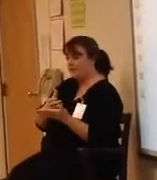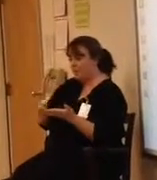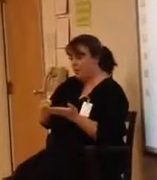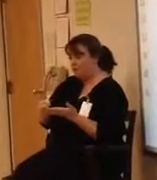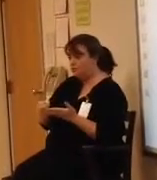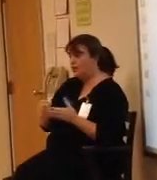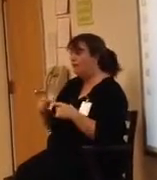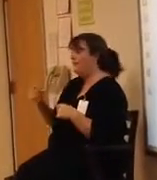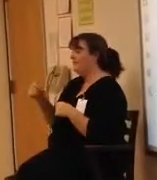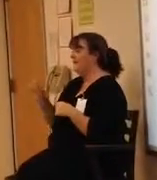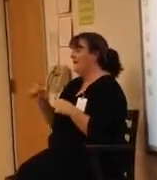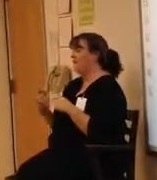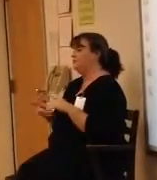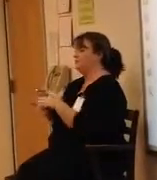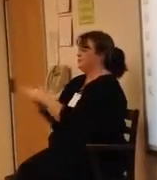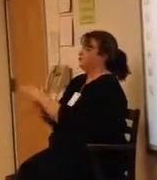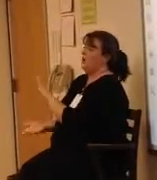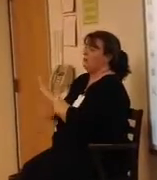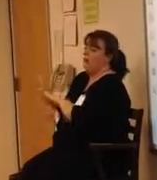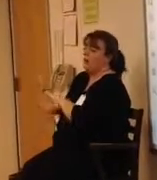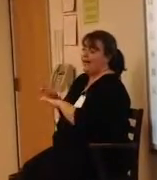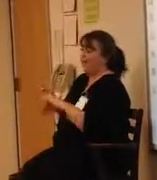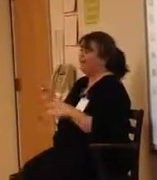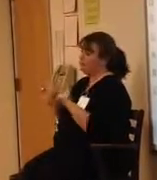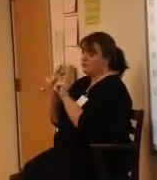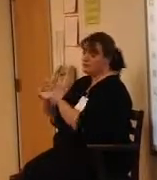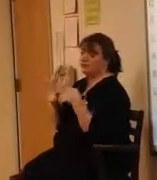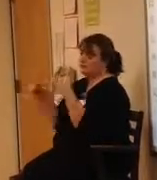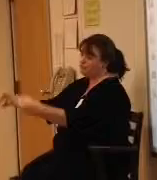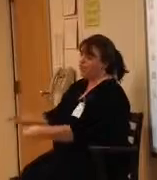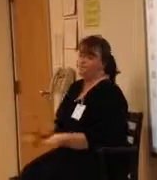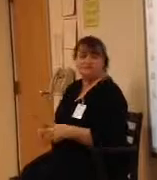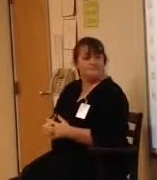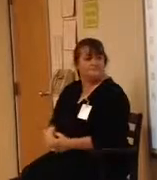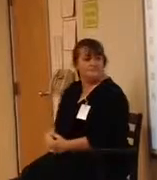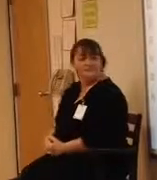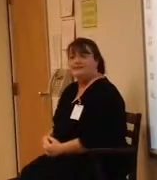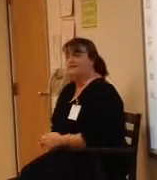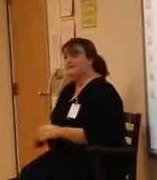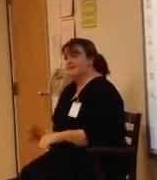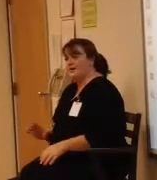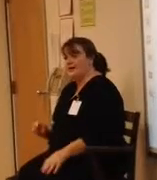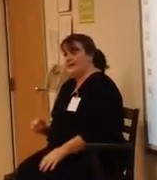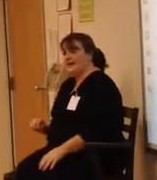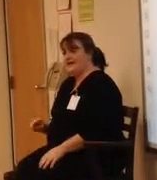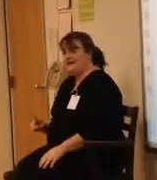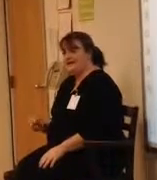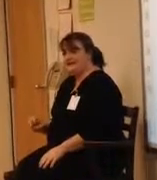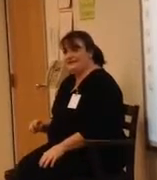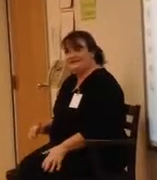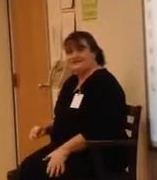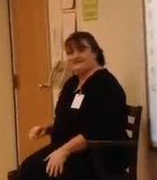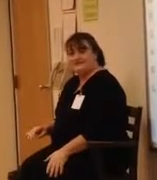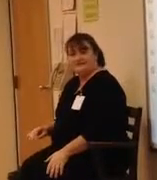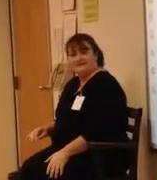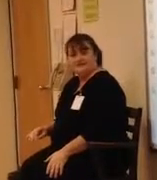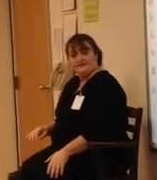Next. Come on up. Oh, wait, Canadian. You guys should introduce yourselves when you get up there. Just say your